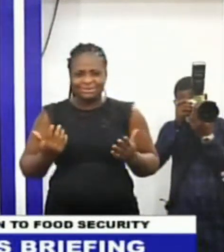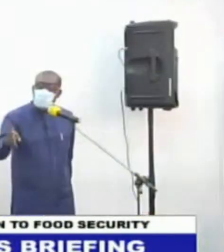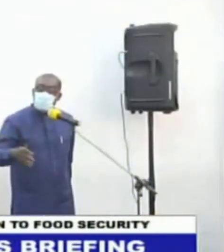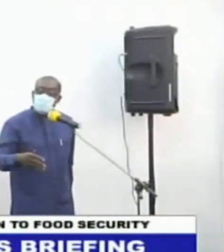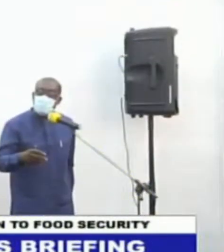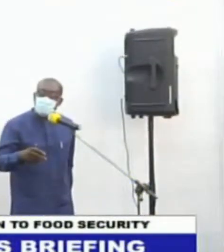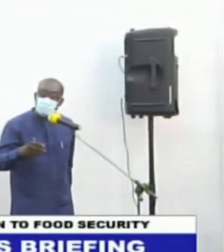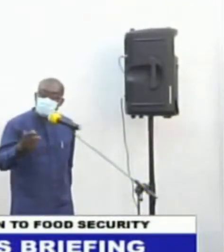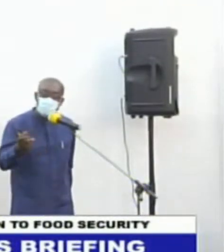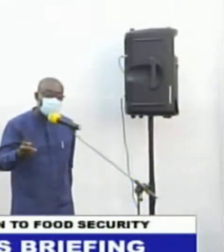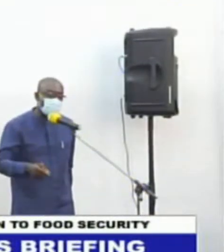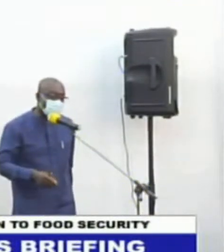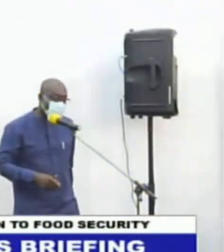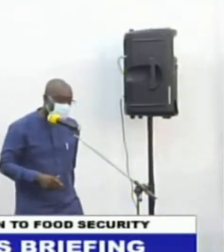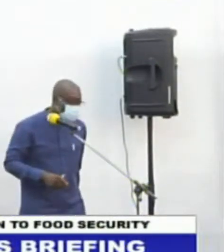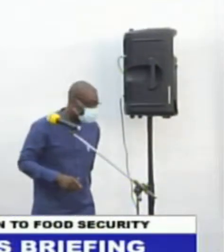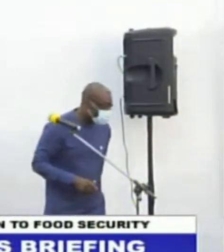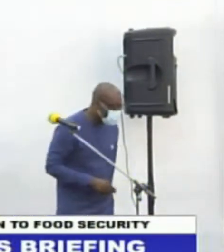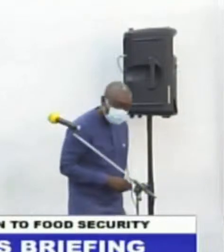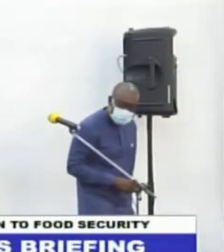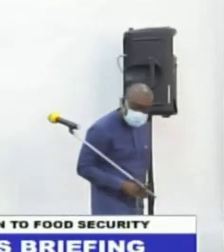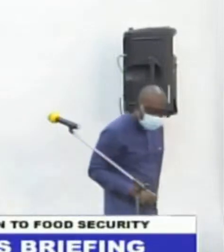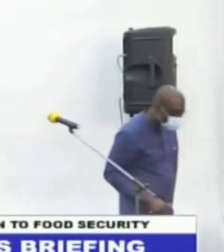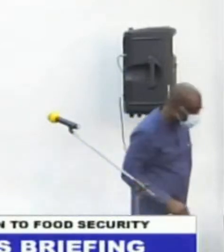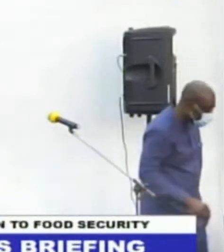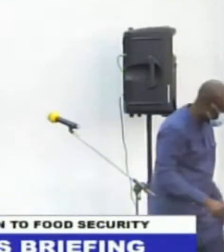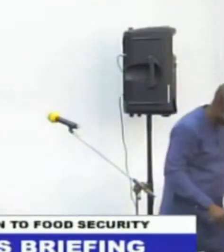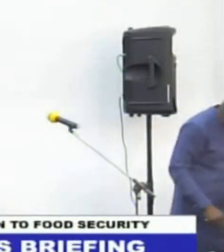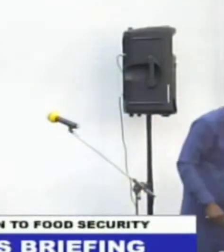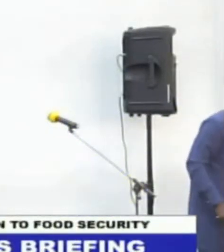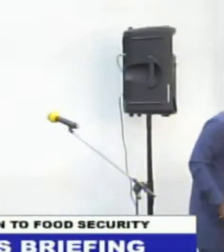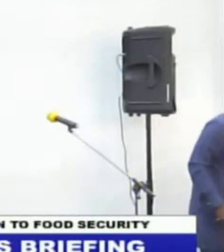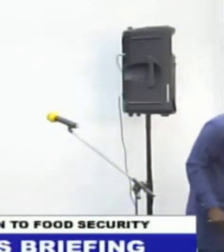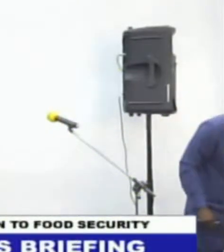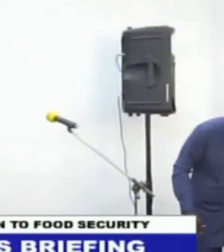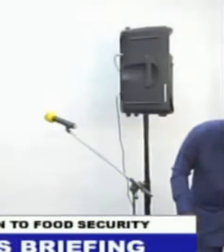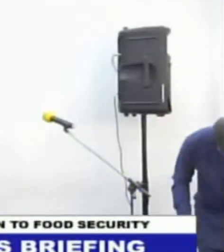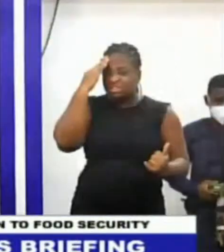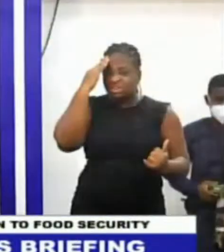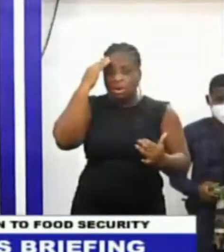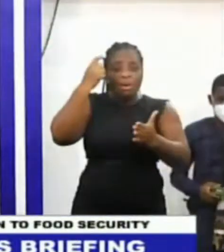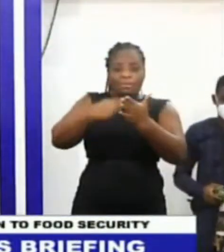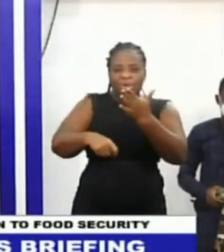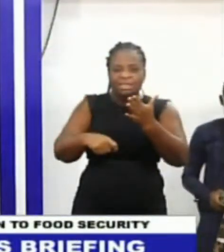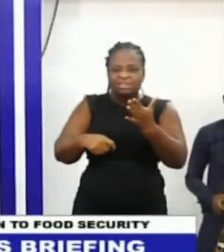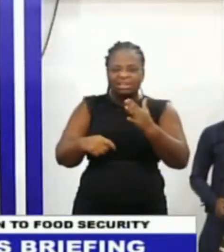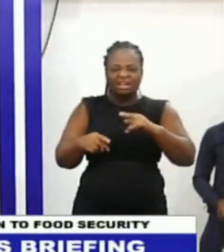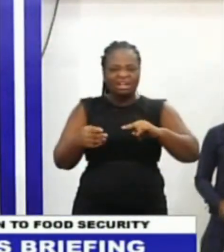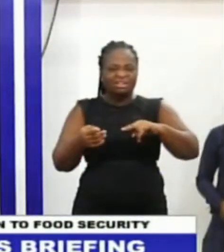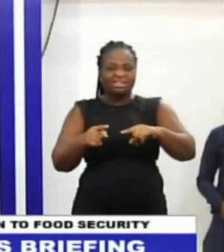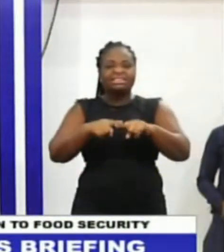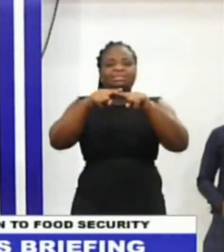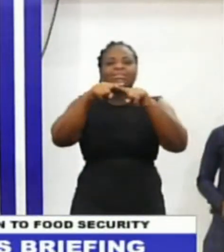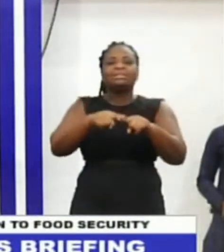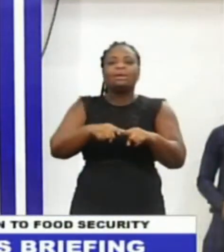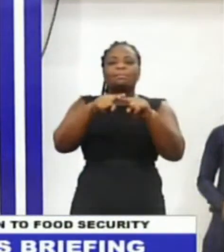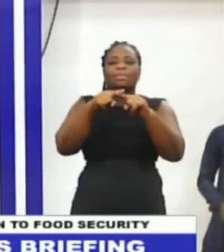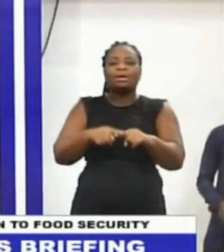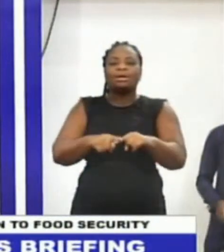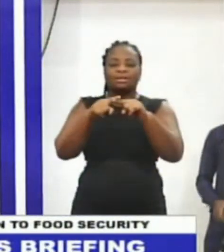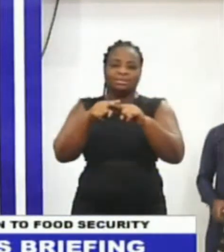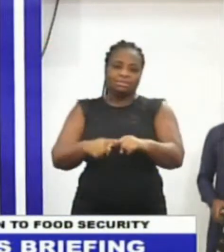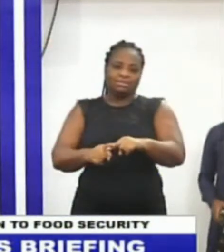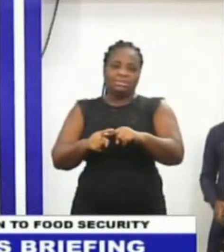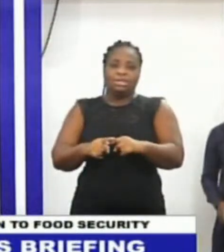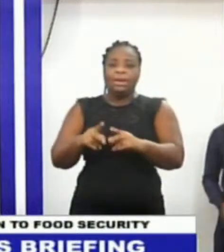current challenges? Yes, you know, prices are very dependent upon the fundamentals of supply